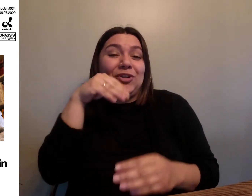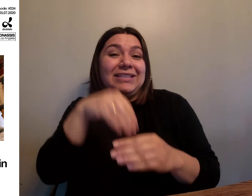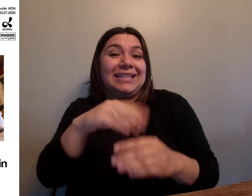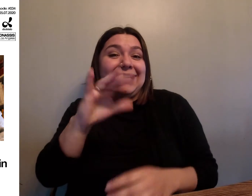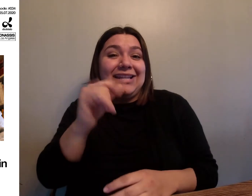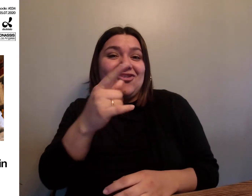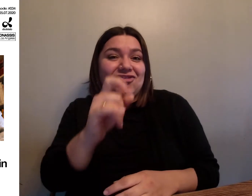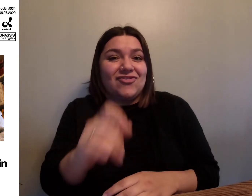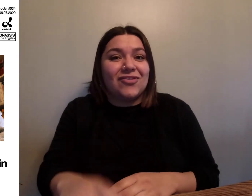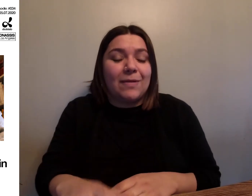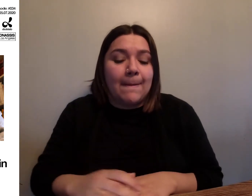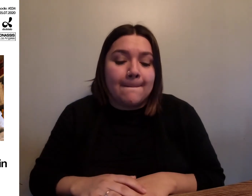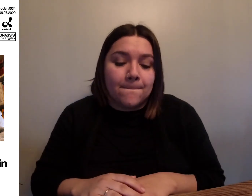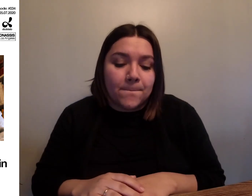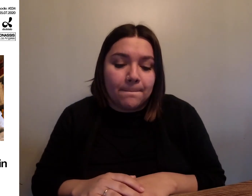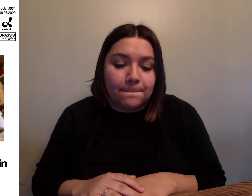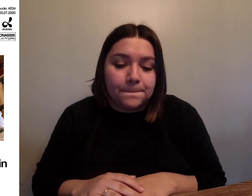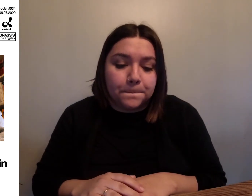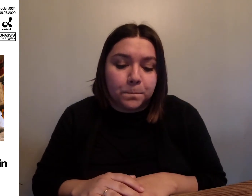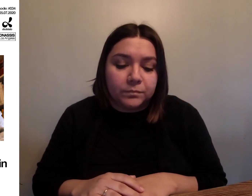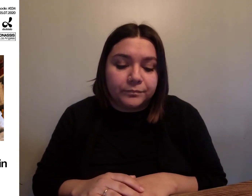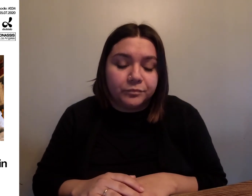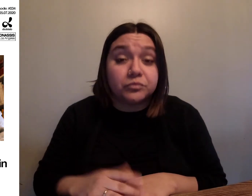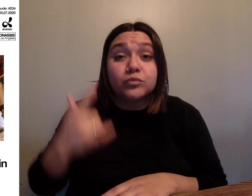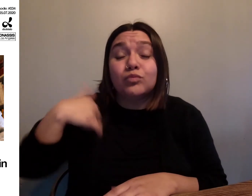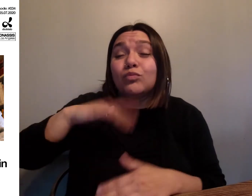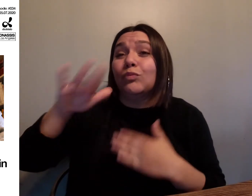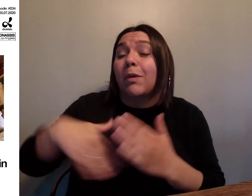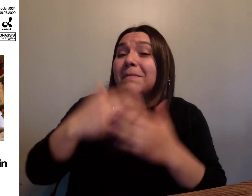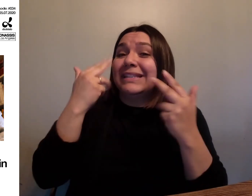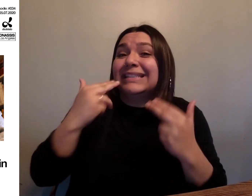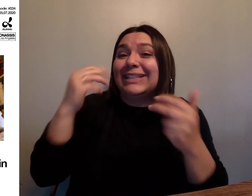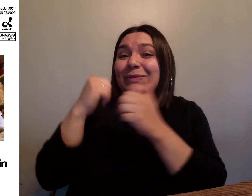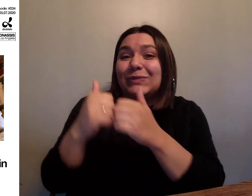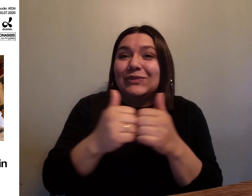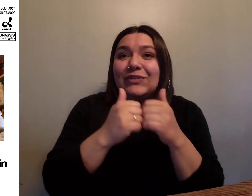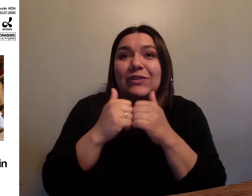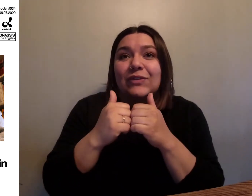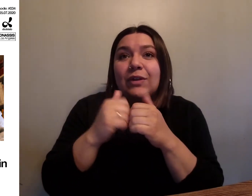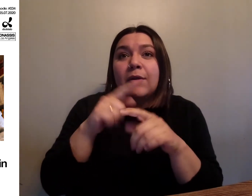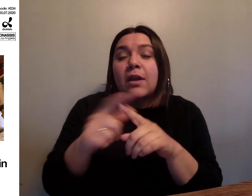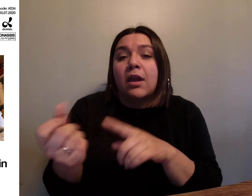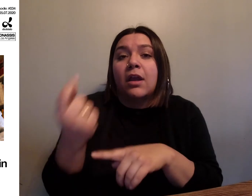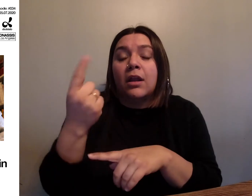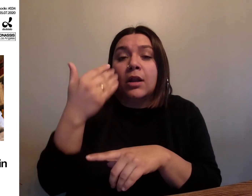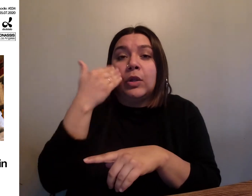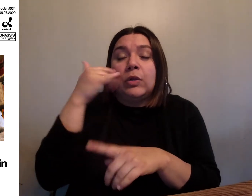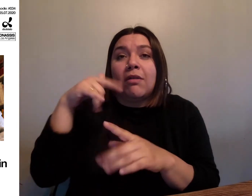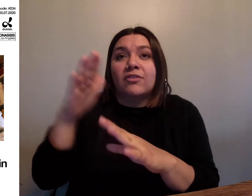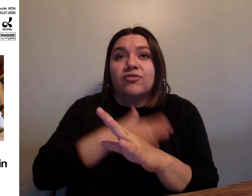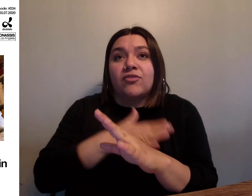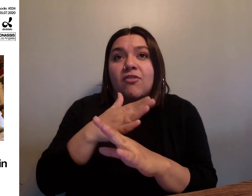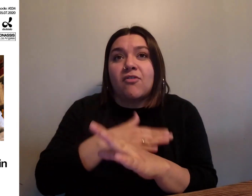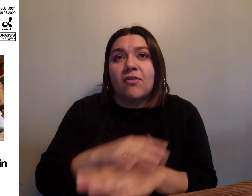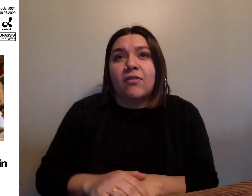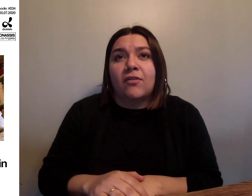in the cage. They'll be singing. And in this